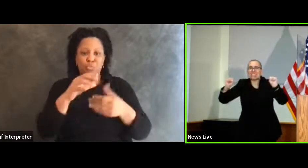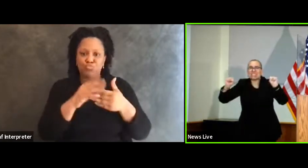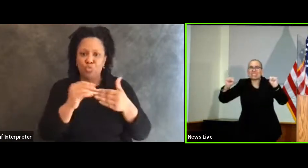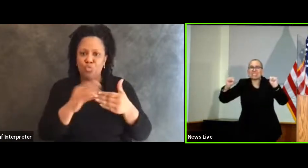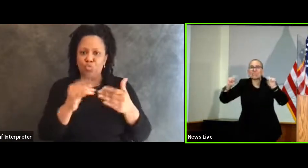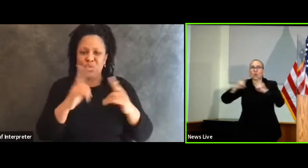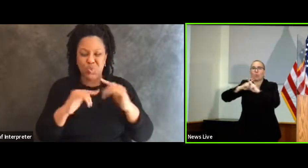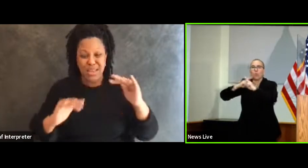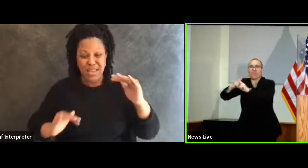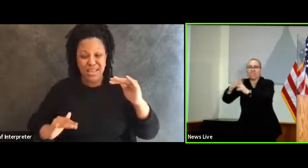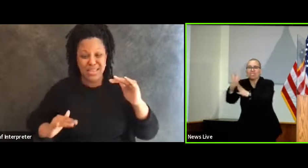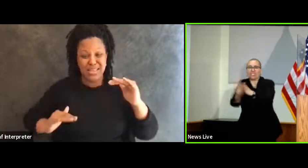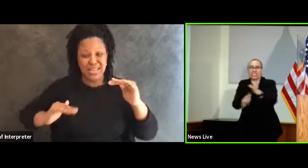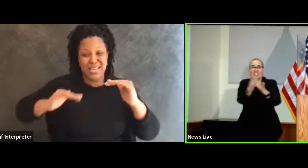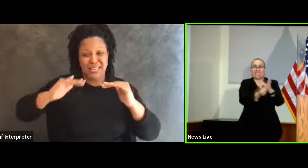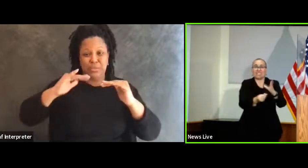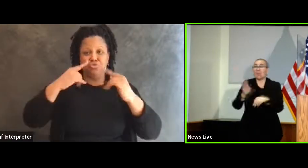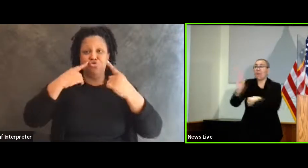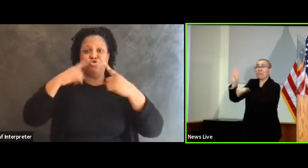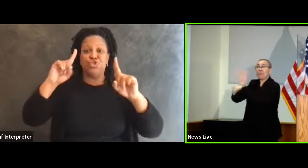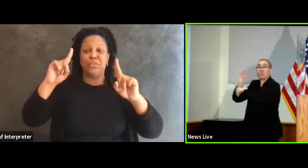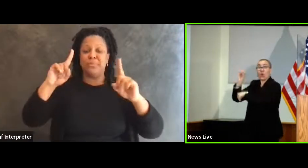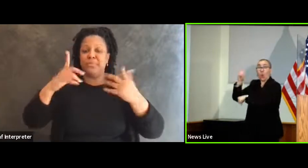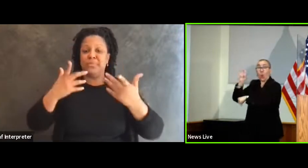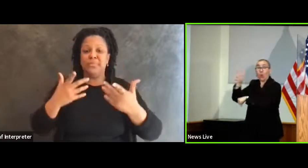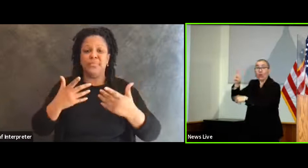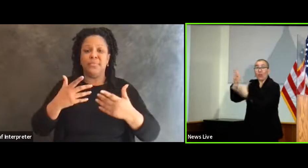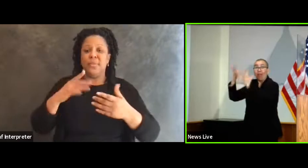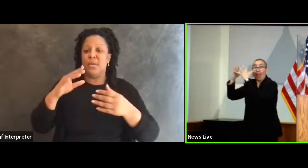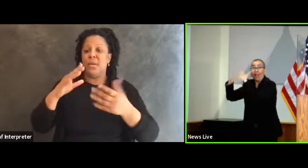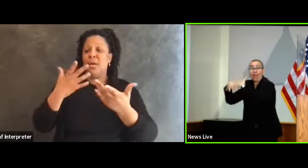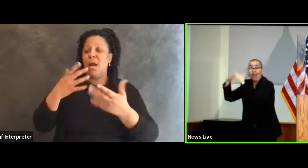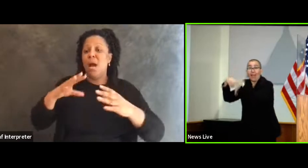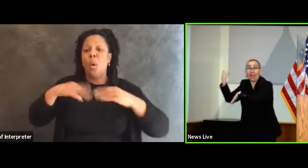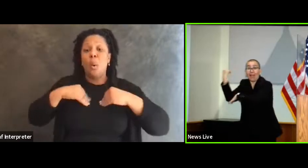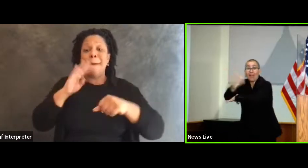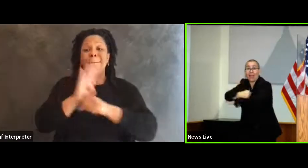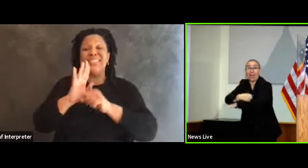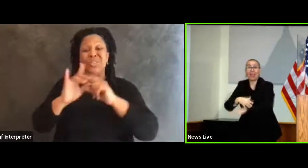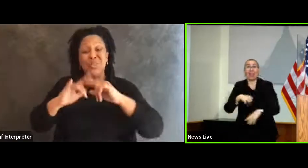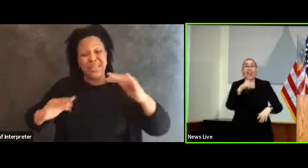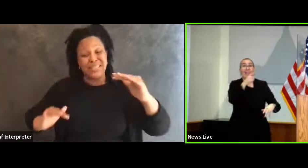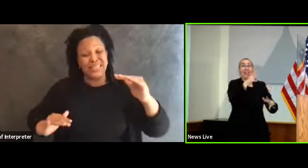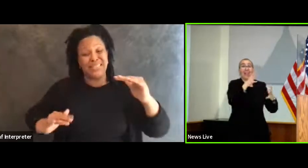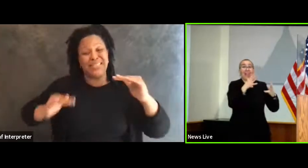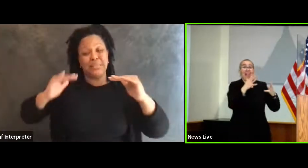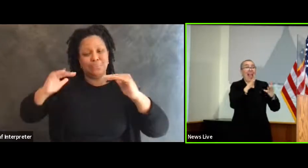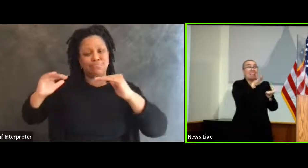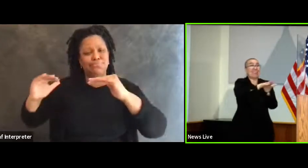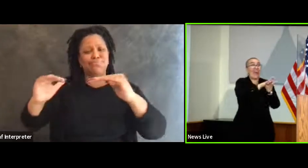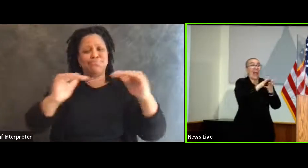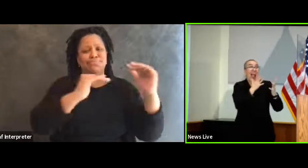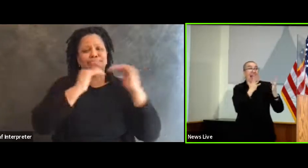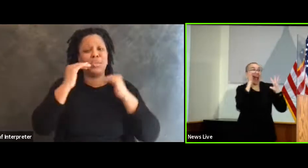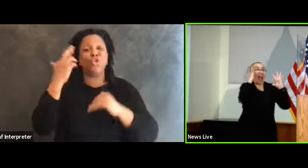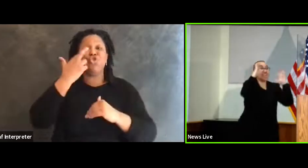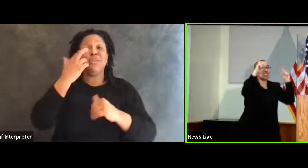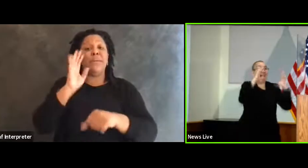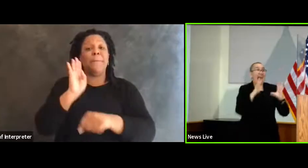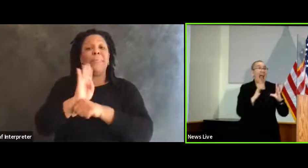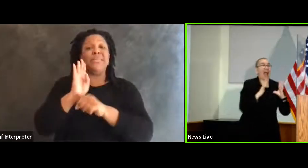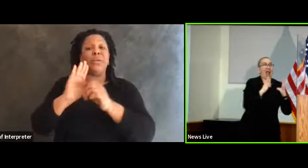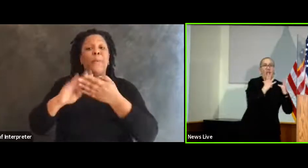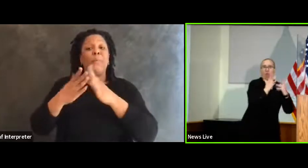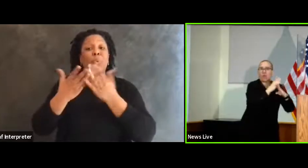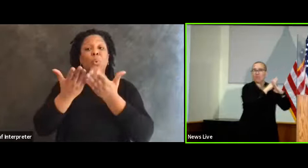gap, close the business ownership gap and investments. Those are all things that I think that's why the business community too is just encouraging us,